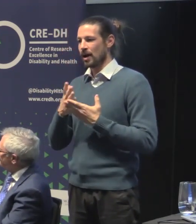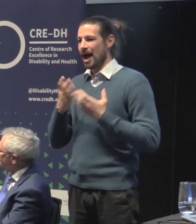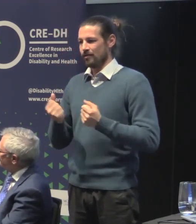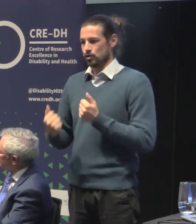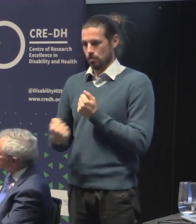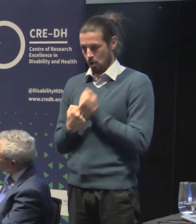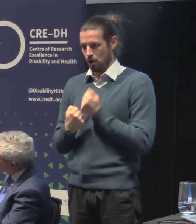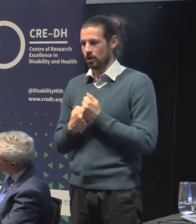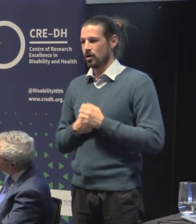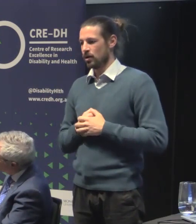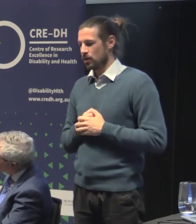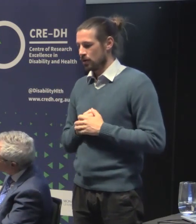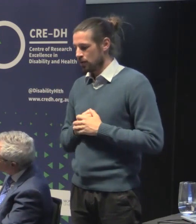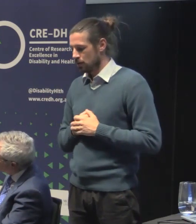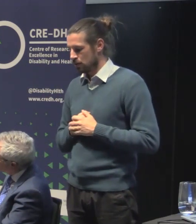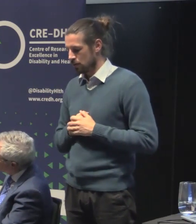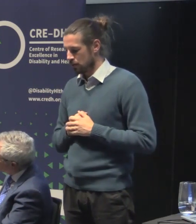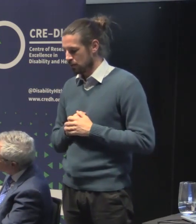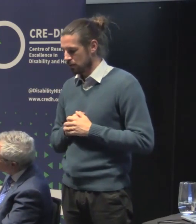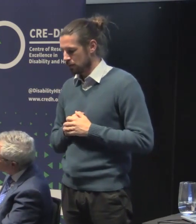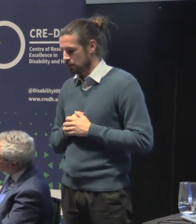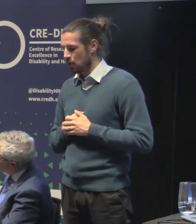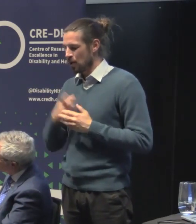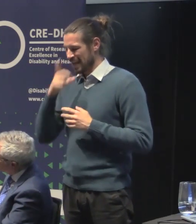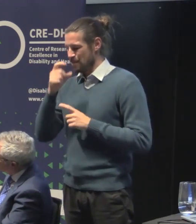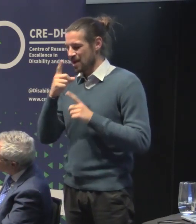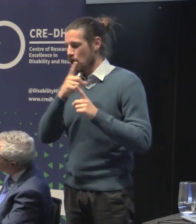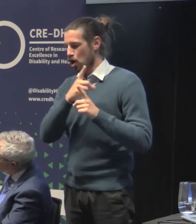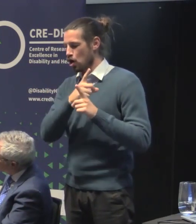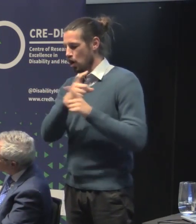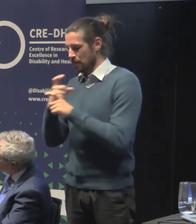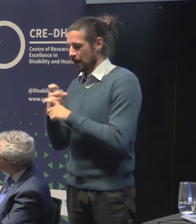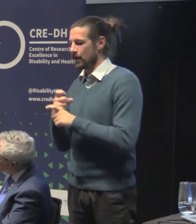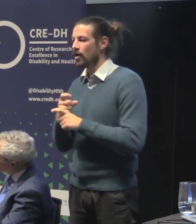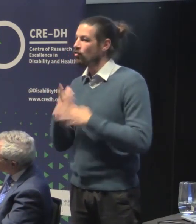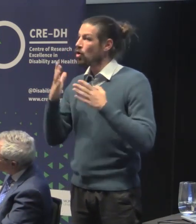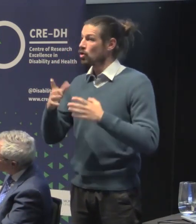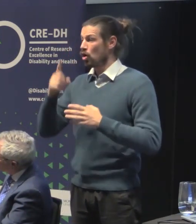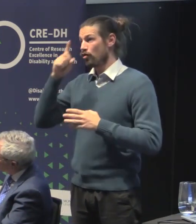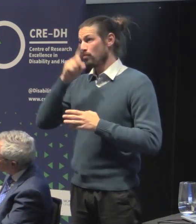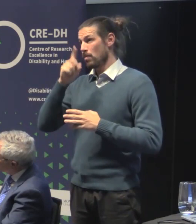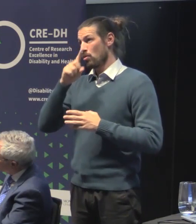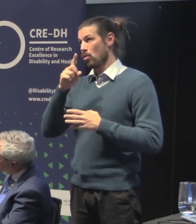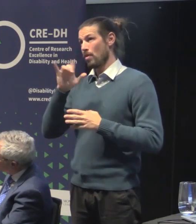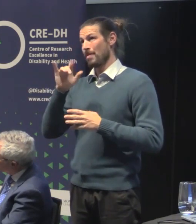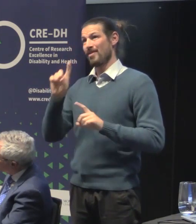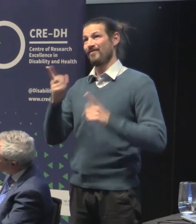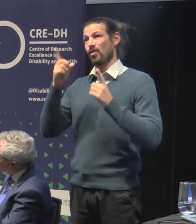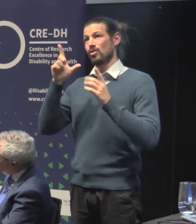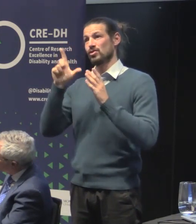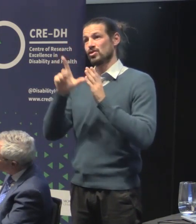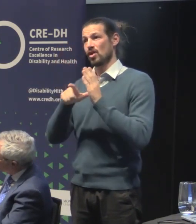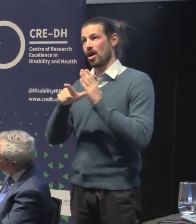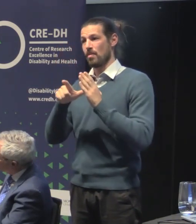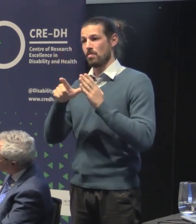you demonstrated really well, that it can get complicated, and that for a lot of people it might be their first time